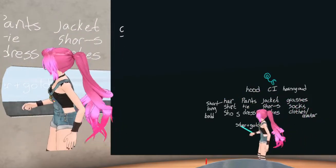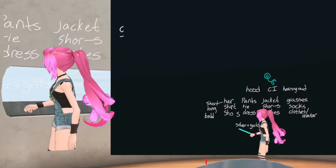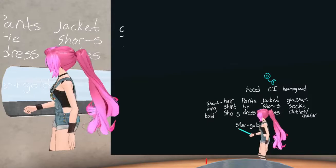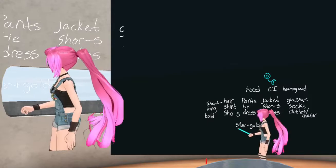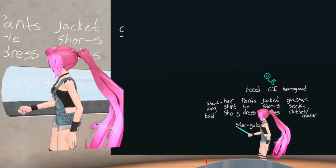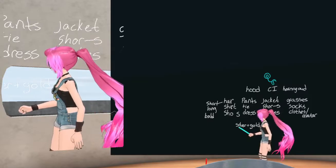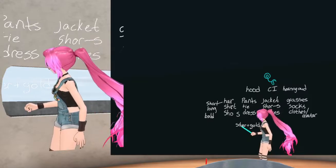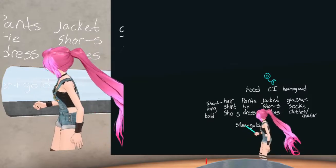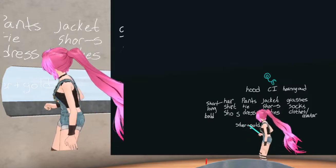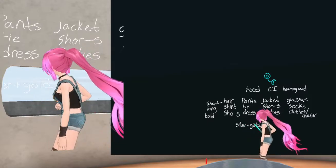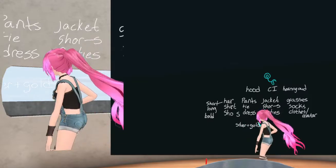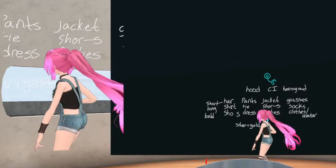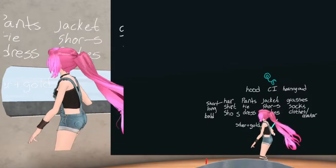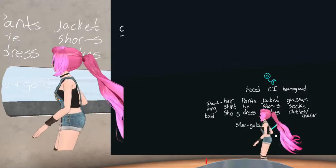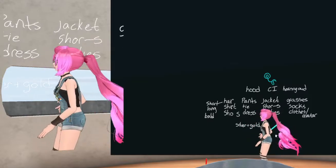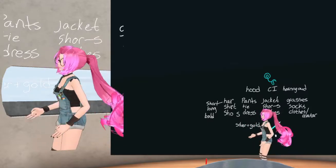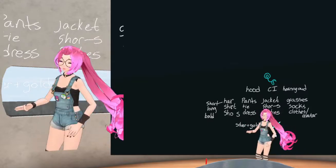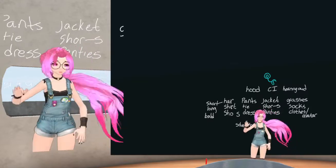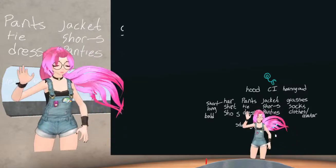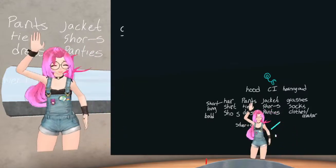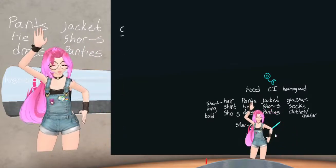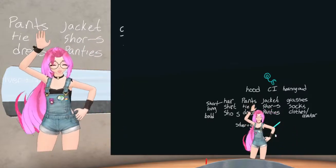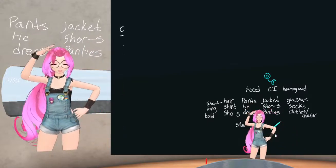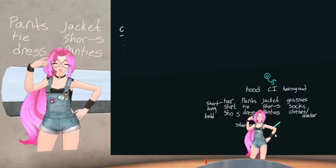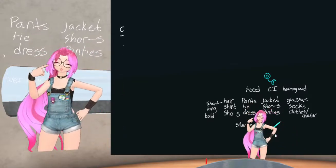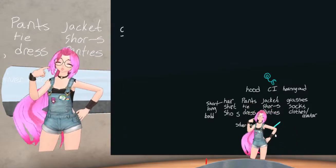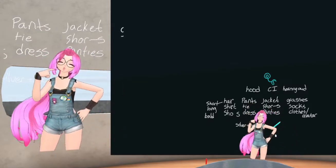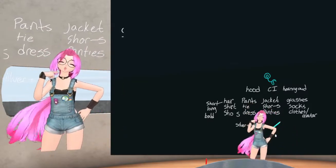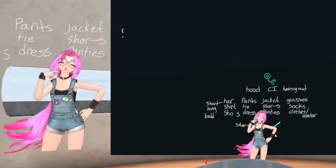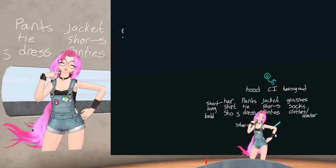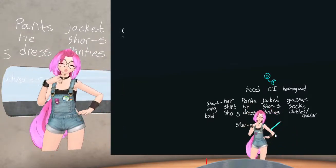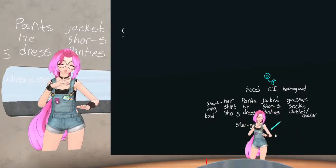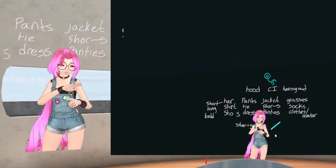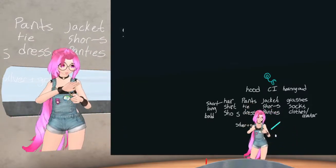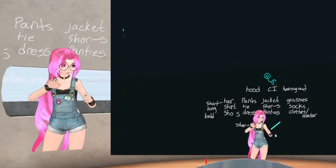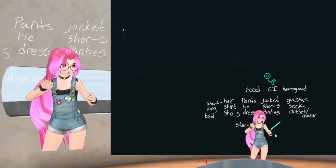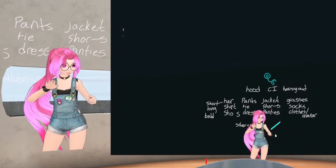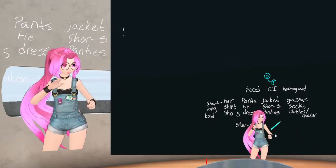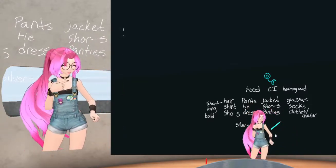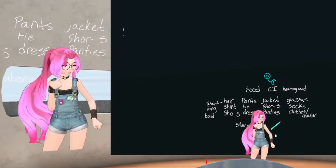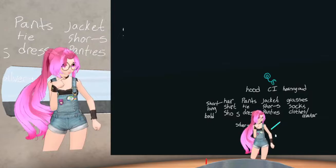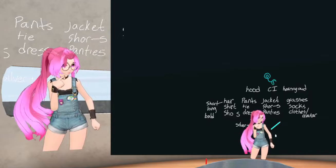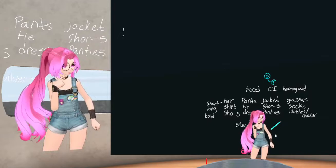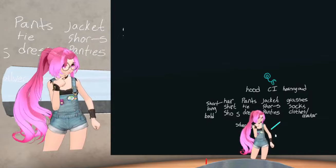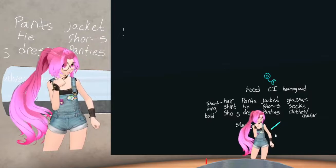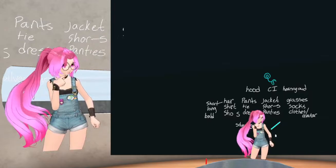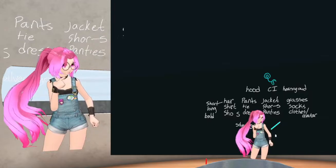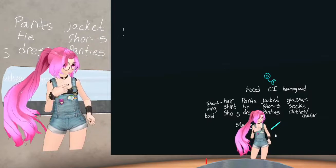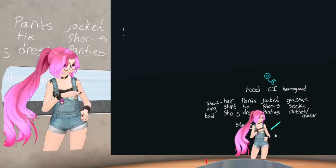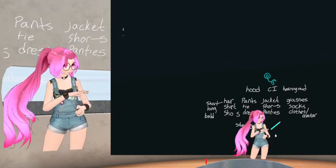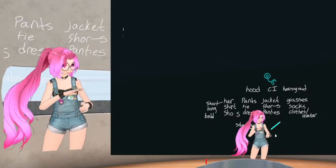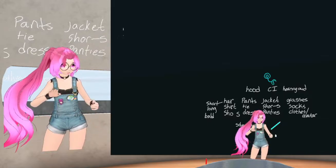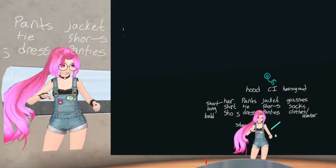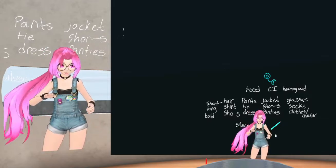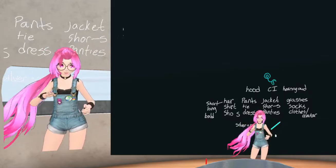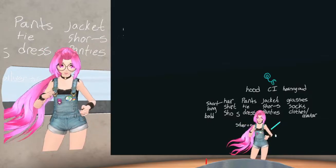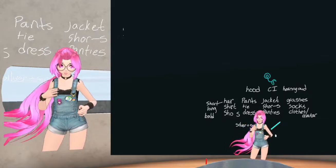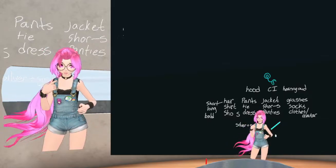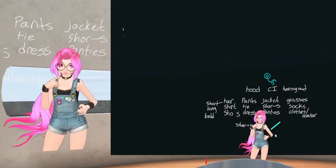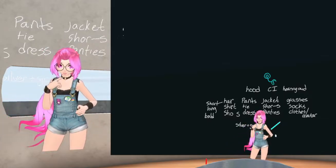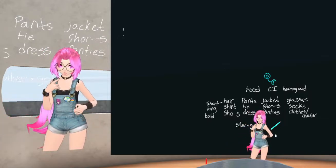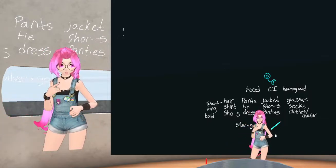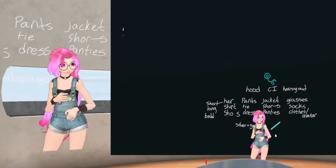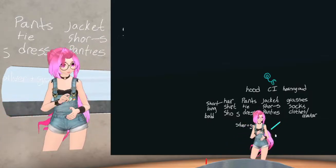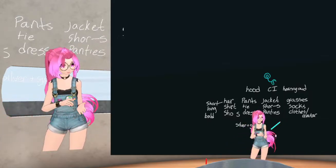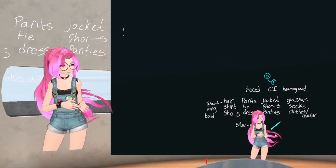forgetting. We also have silver and gold. Show of hands, who here has a tooth filling? Who's here had to have their tooth filled before